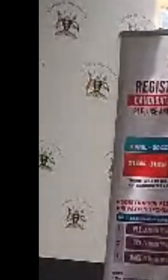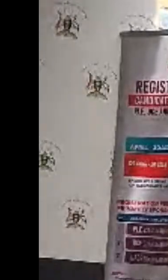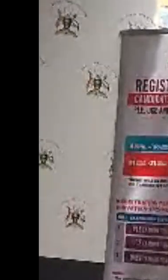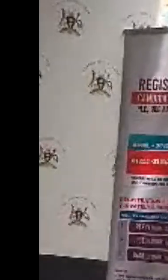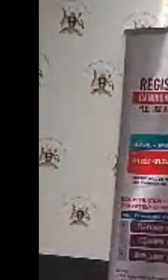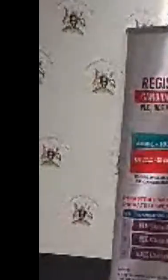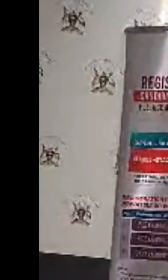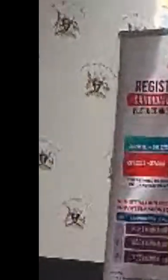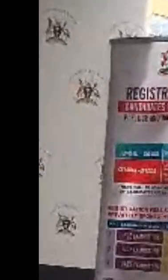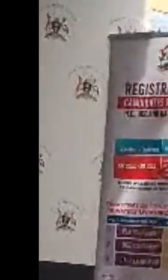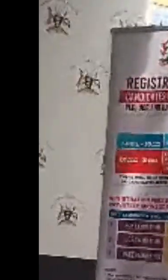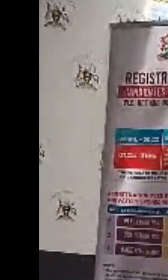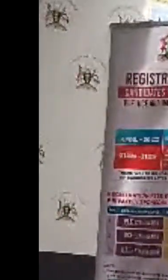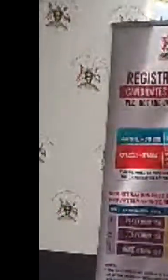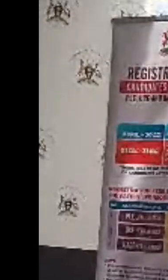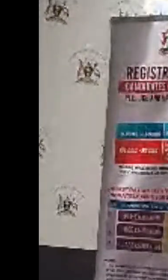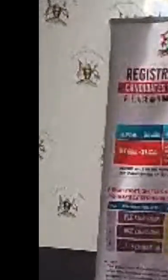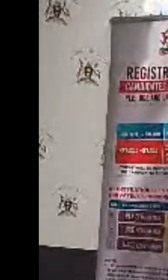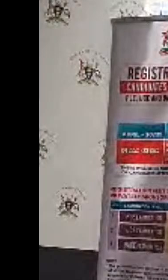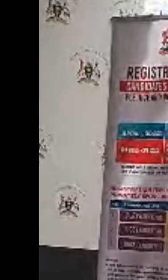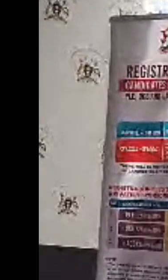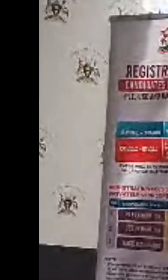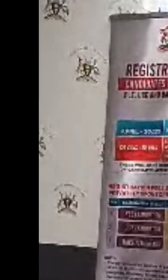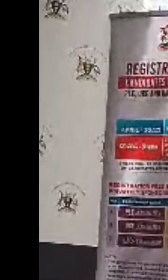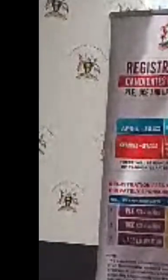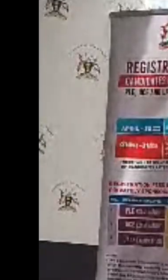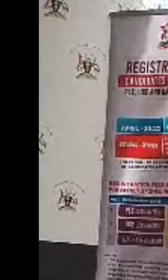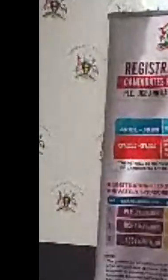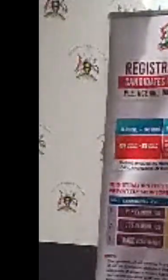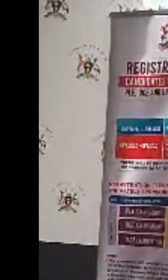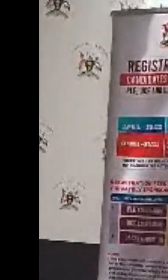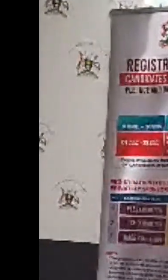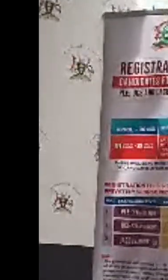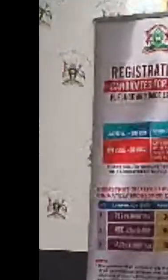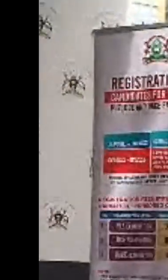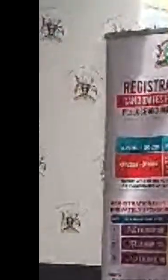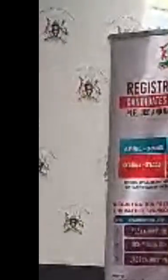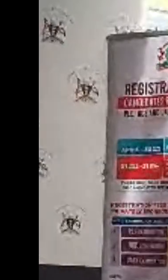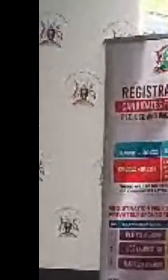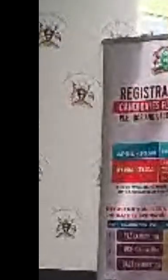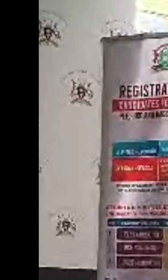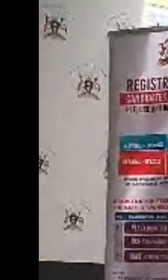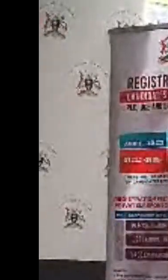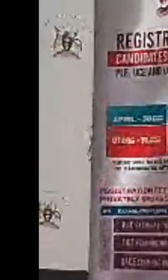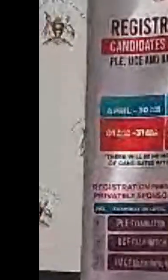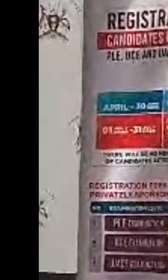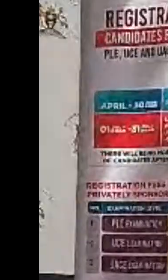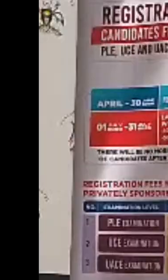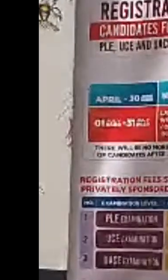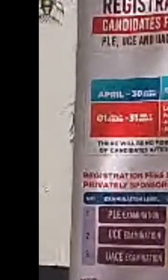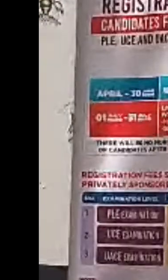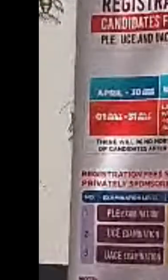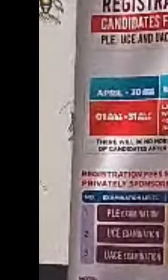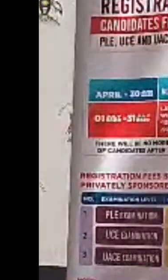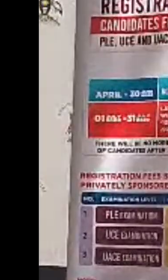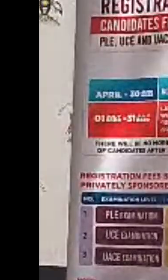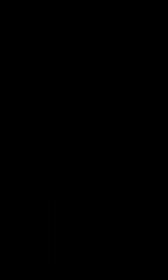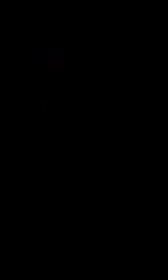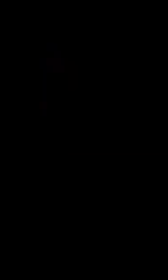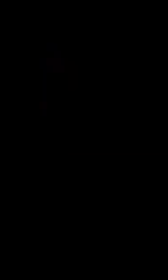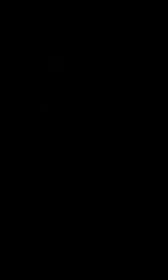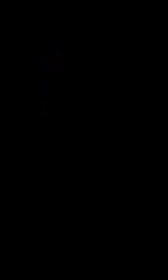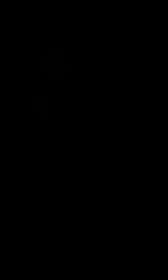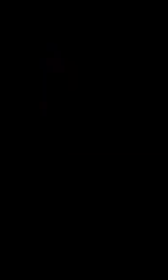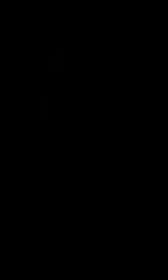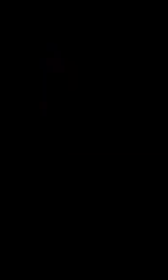By mid-August, we expect that the registration data in our